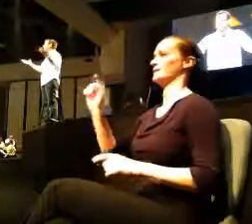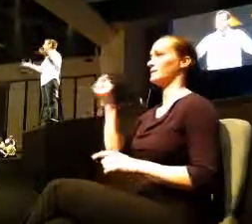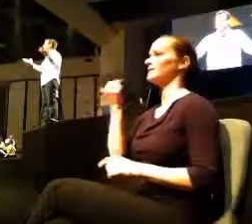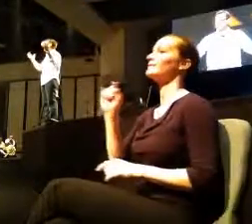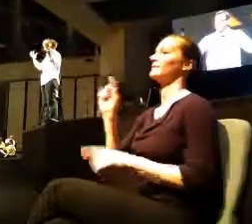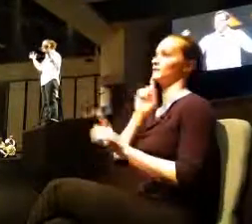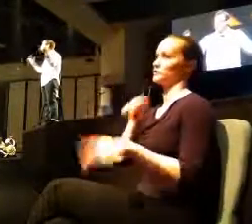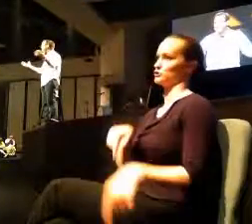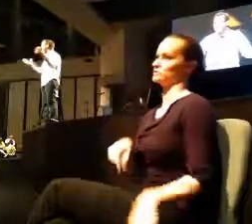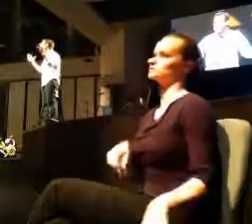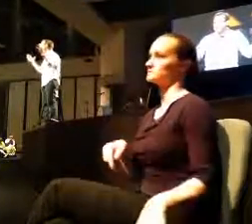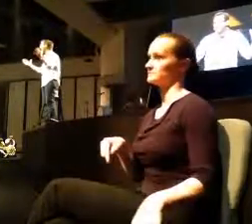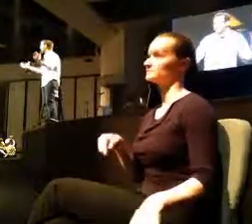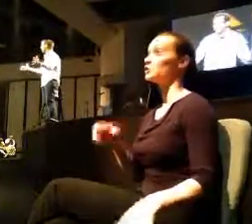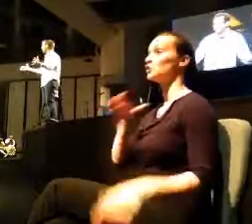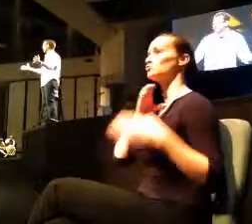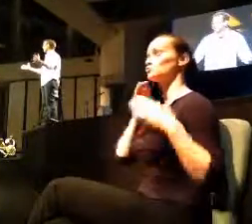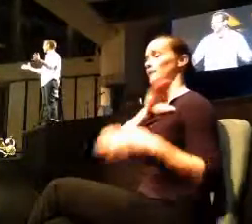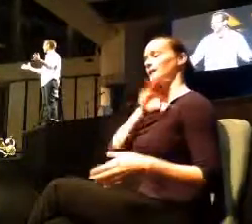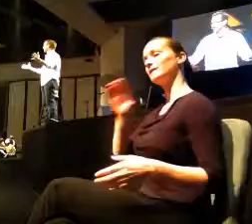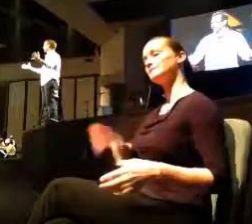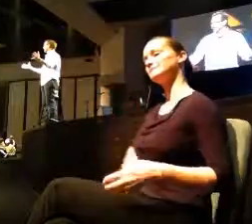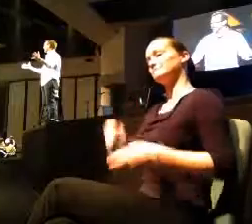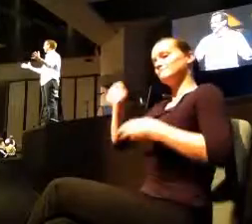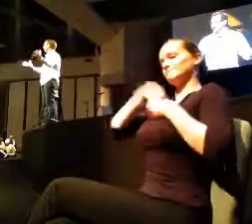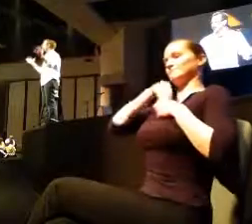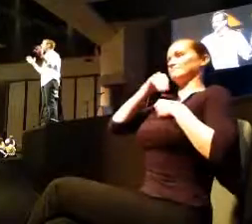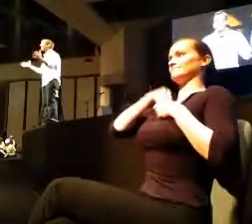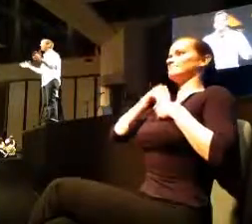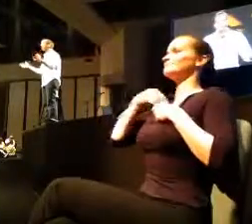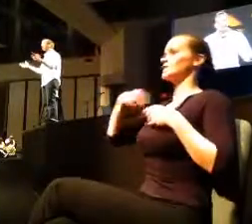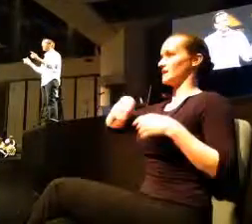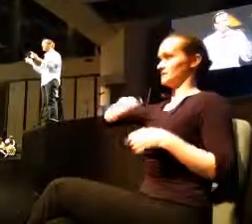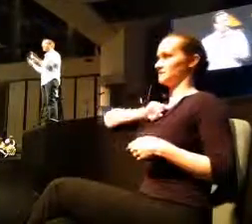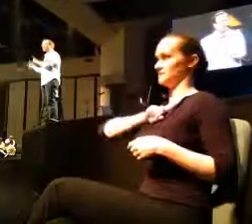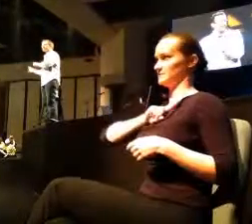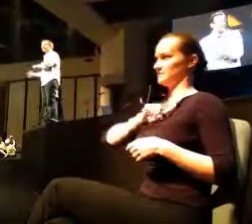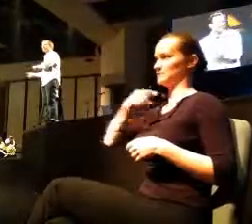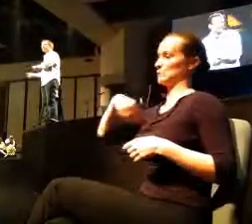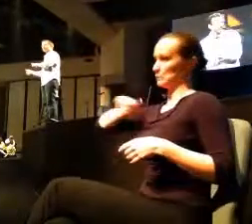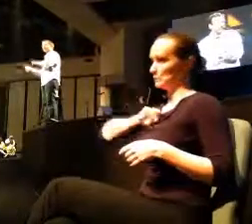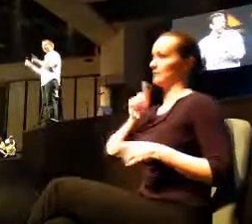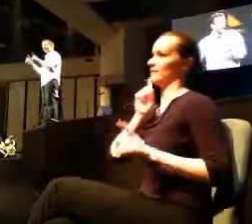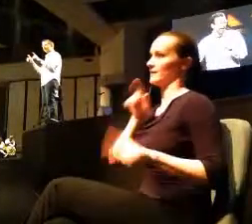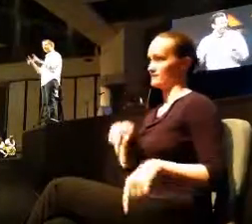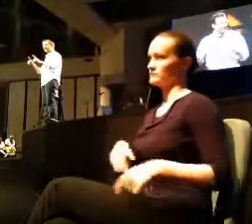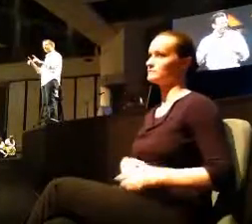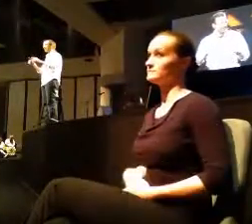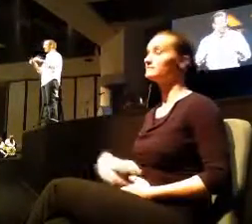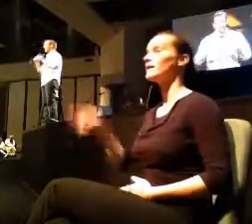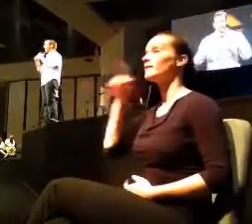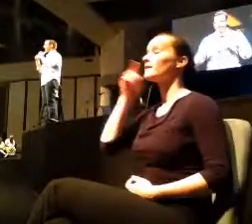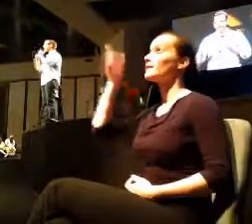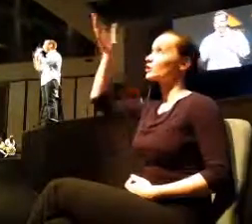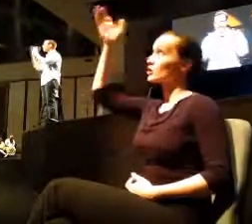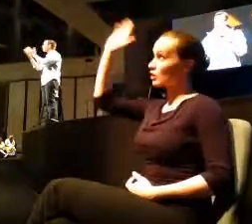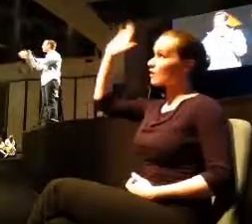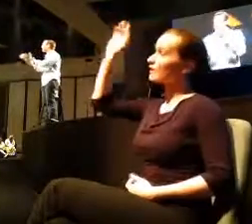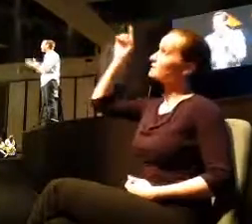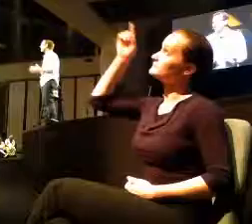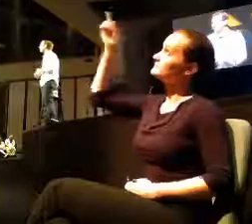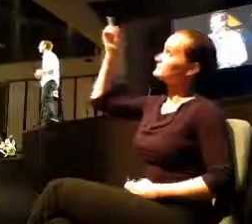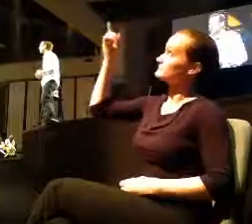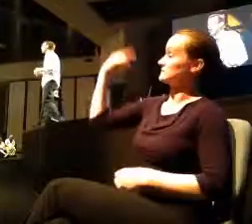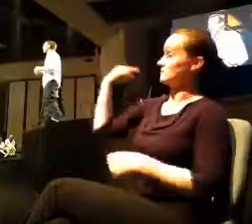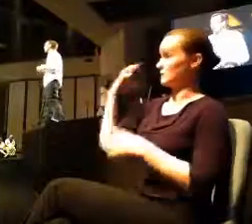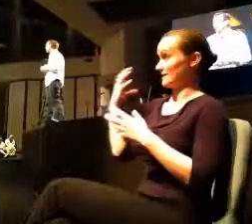as this movement is the answer. And I think what God has done with us for the past 50 years and where He's